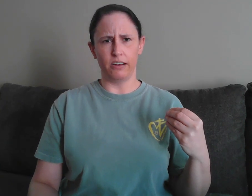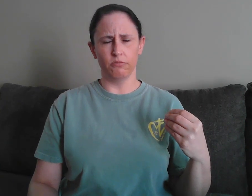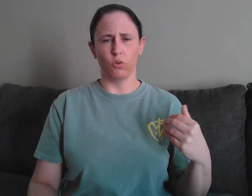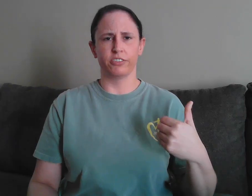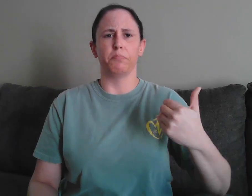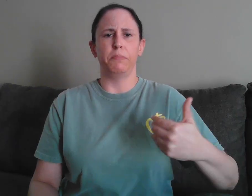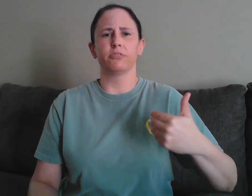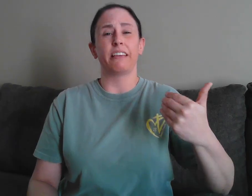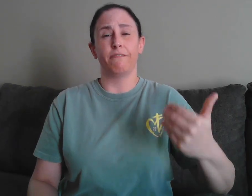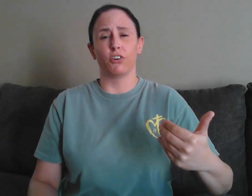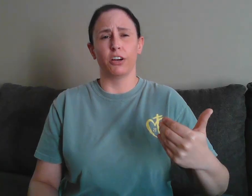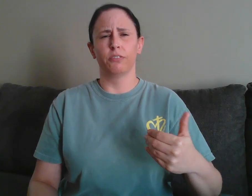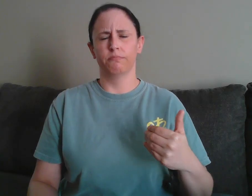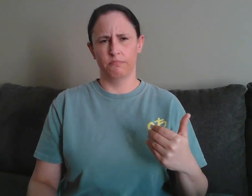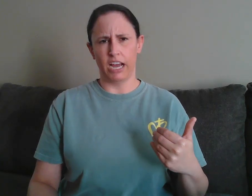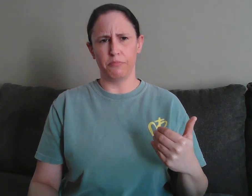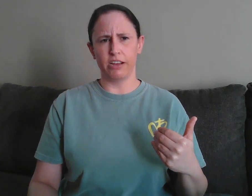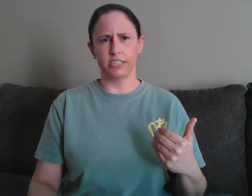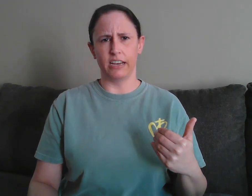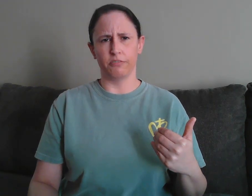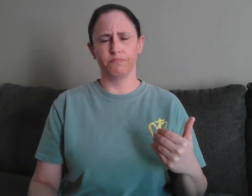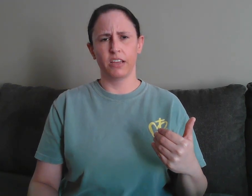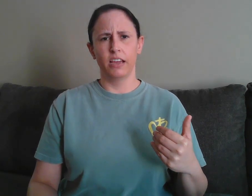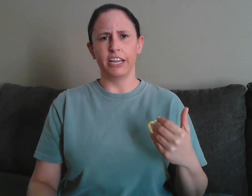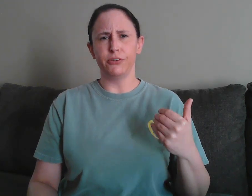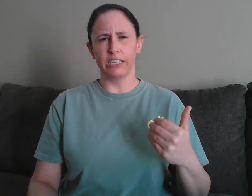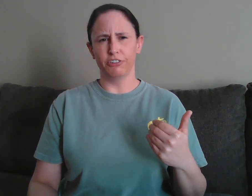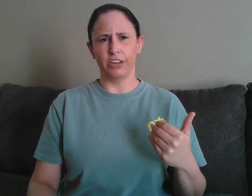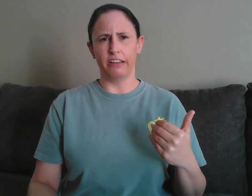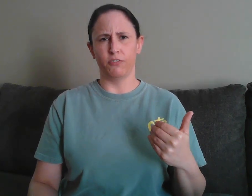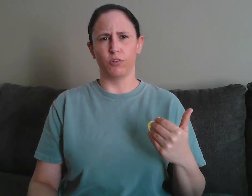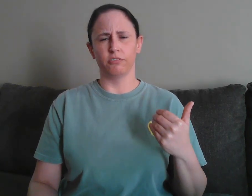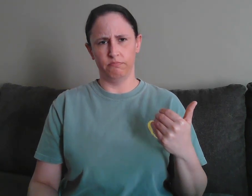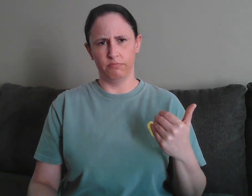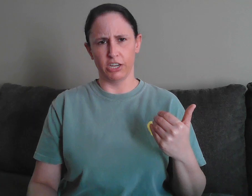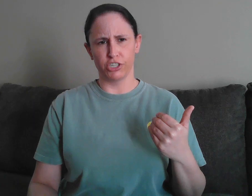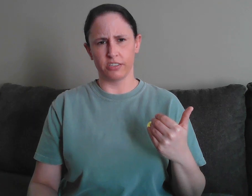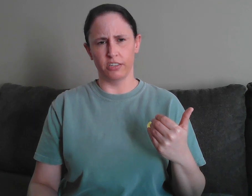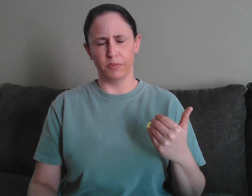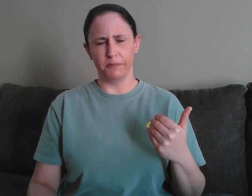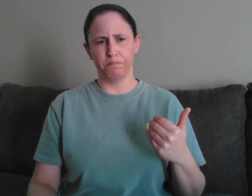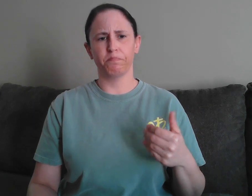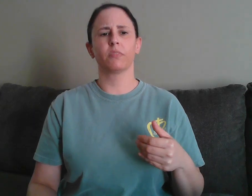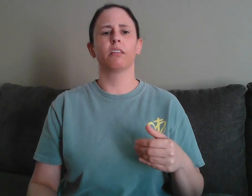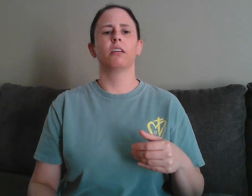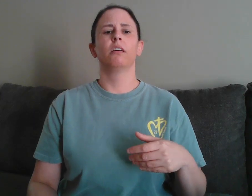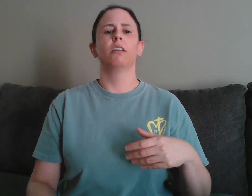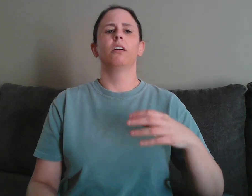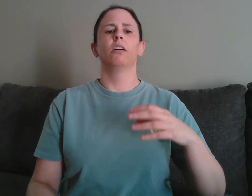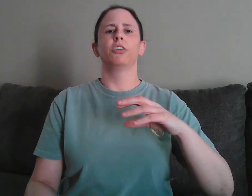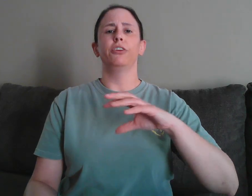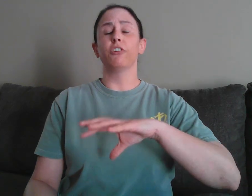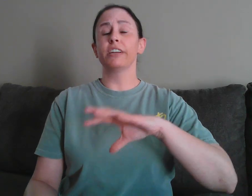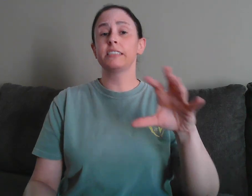down, or some people say furrowed, eyebrows down, and you tilt your head forward, just a little bit. You've already